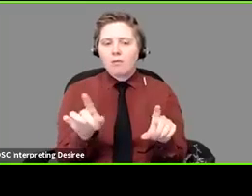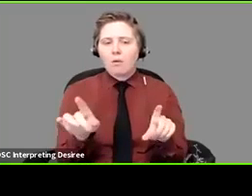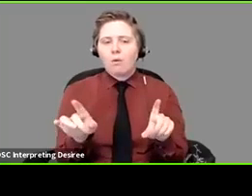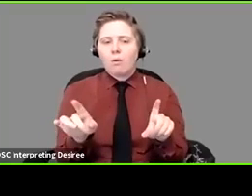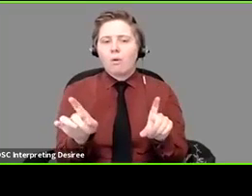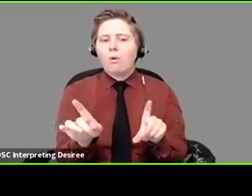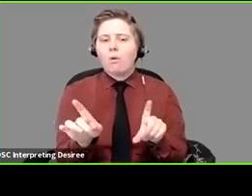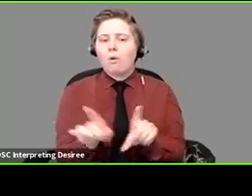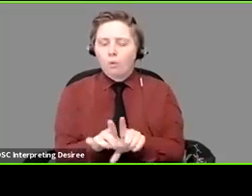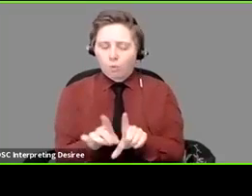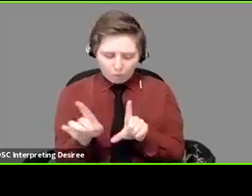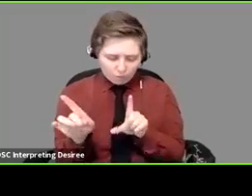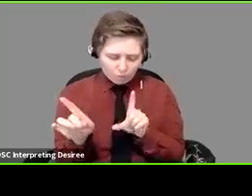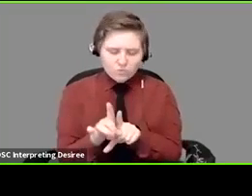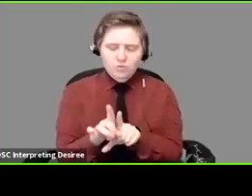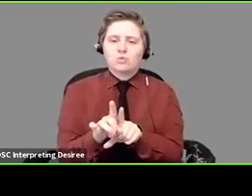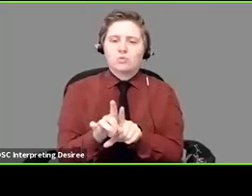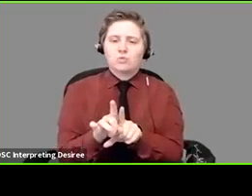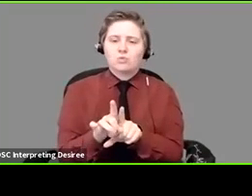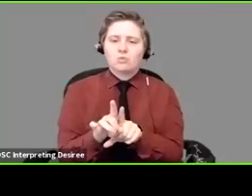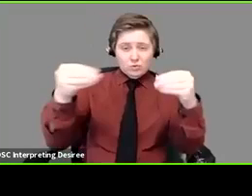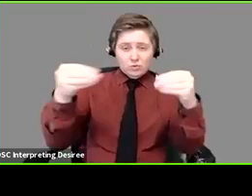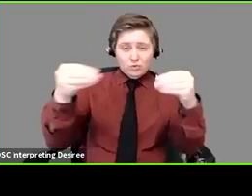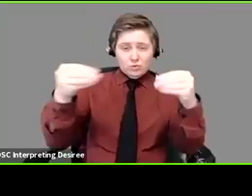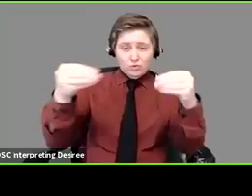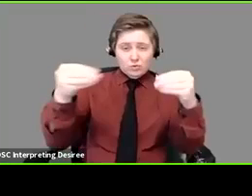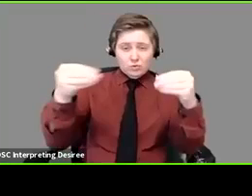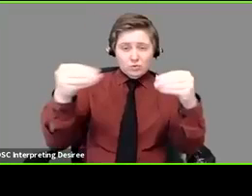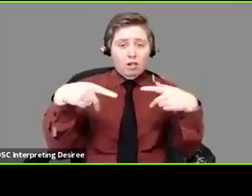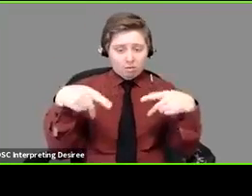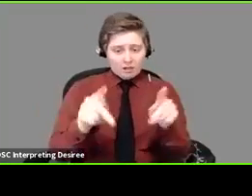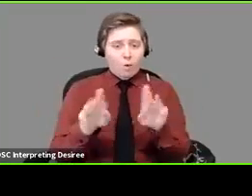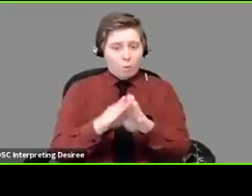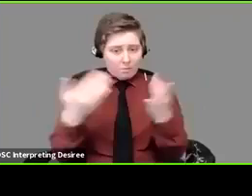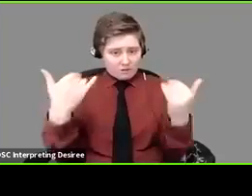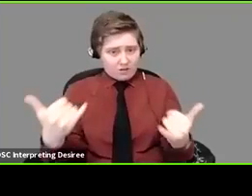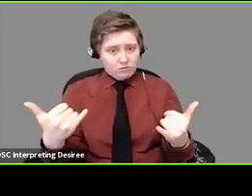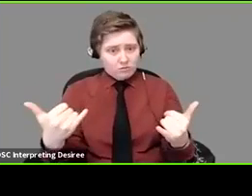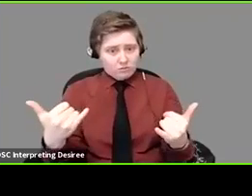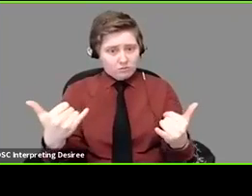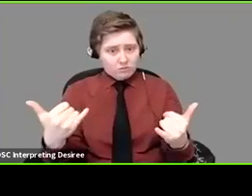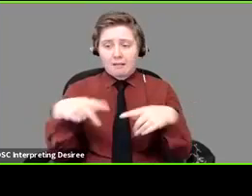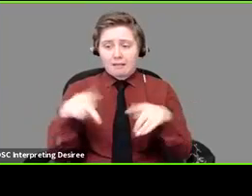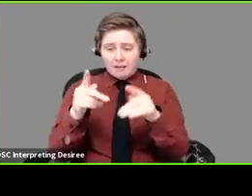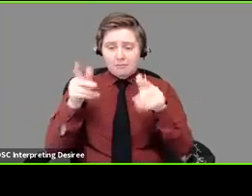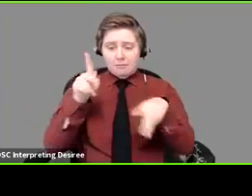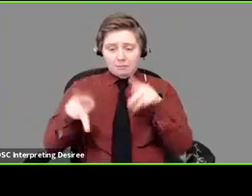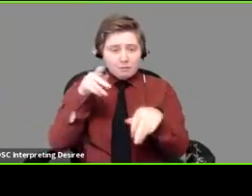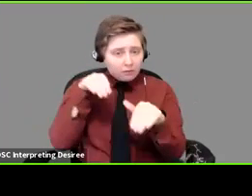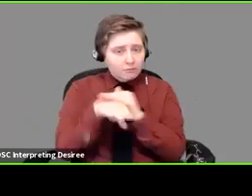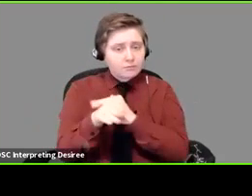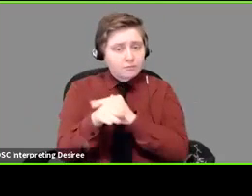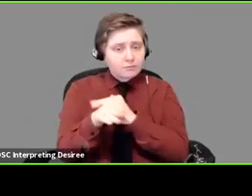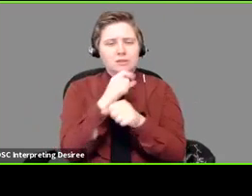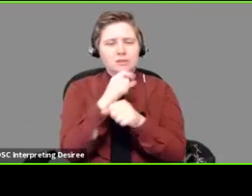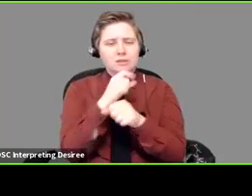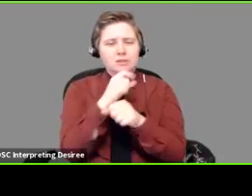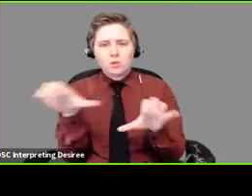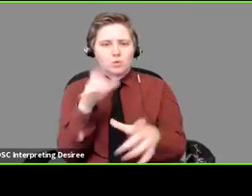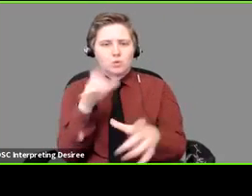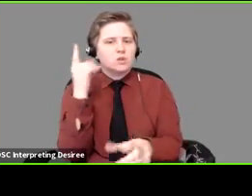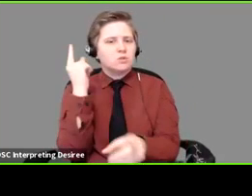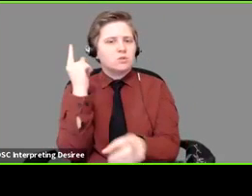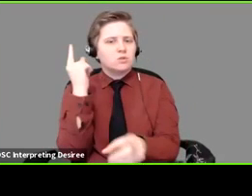again, those stores that are allowing to be opened and allowing customers in to make sure that they're doing the right things too.